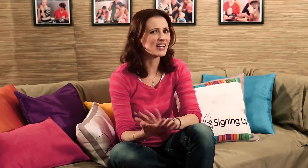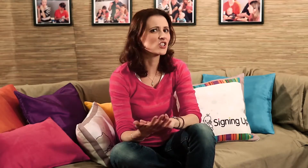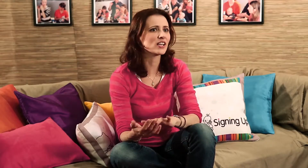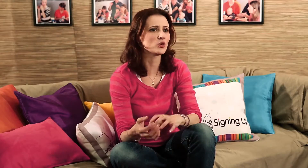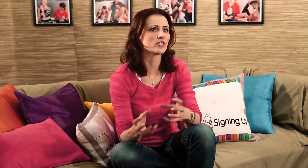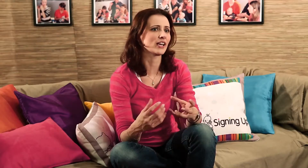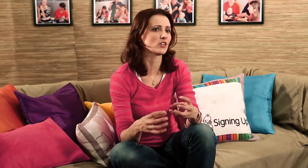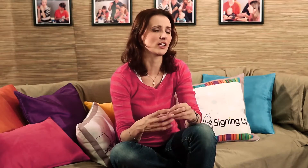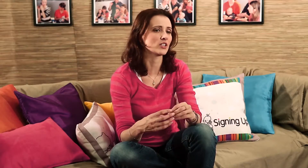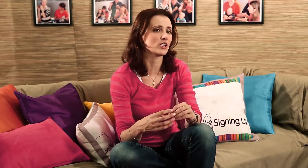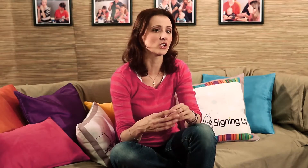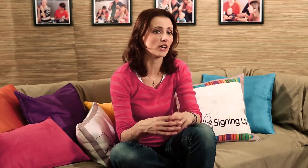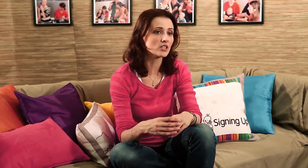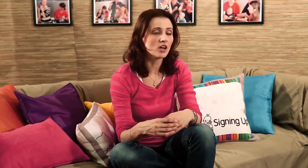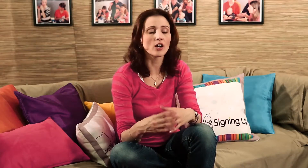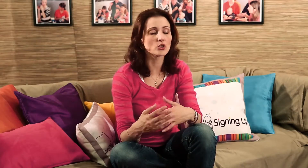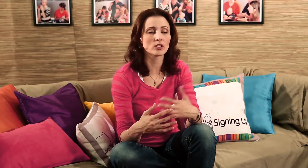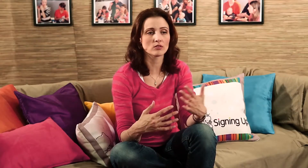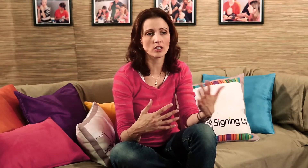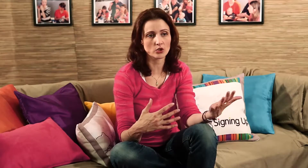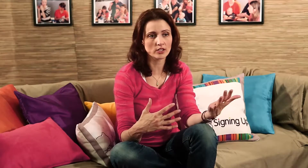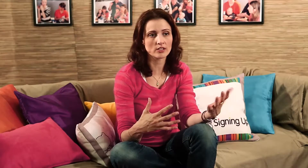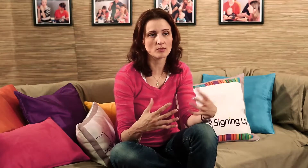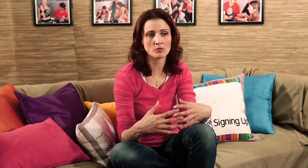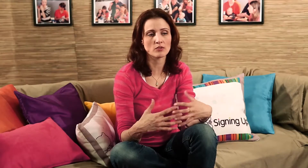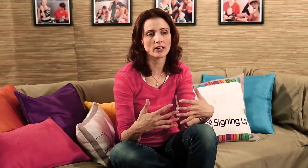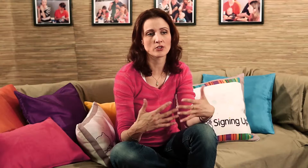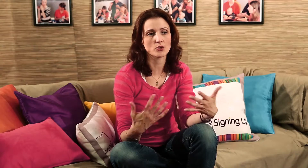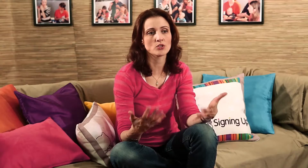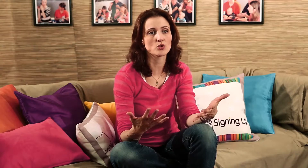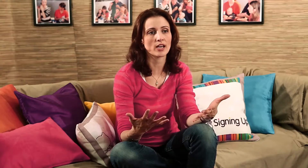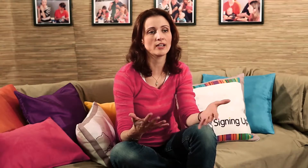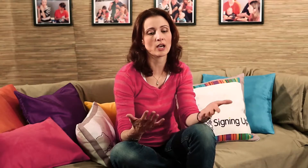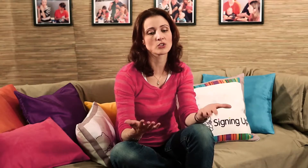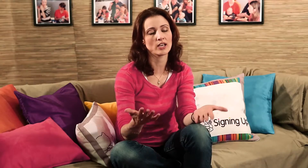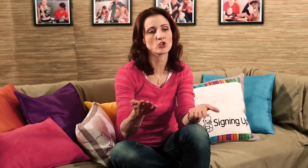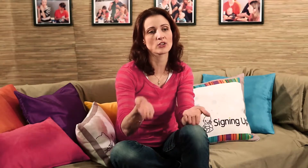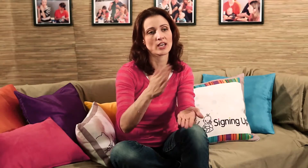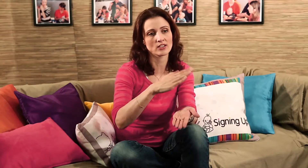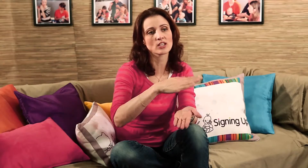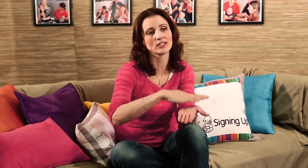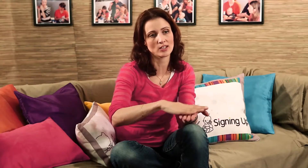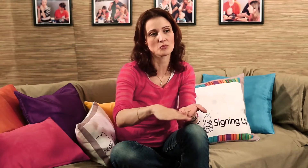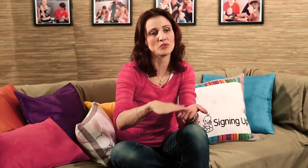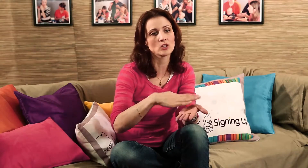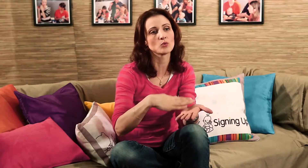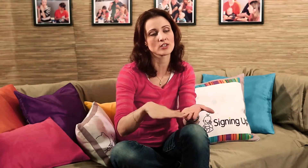actually like using that hand-on-hand technique a lot. I'll do it a lot earlier, and sometimes even when I introduce a new sign, I will take a child's hands and let them feel what the